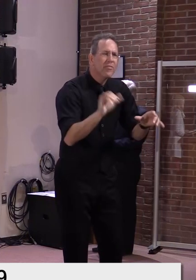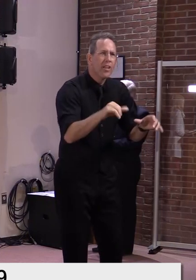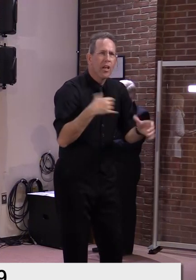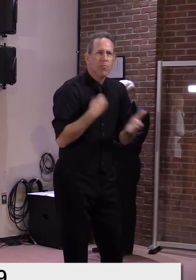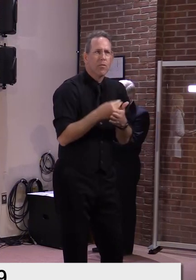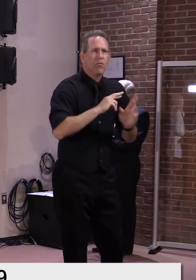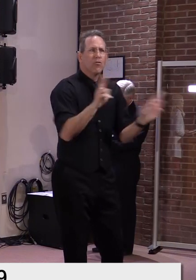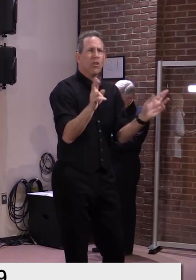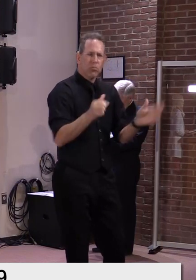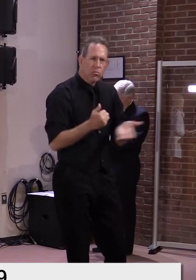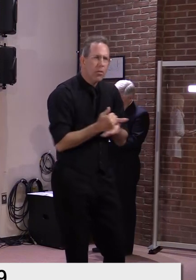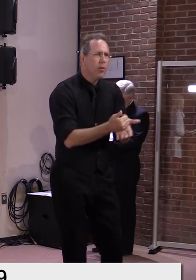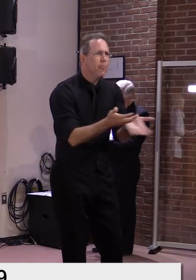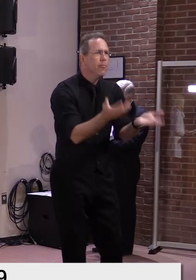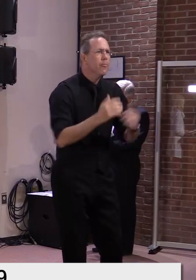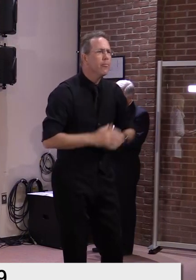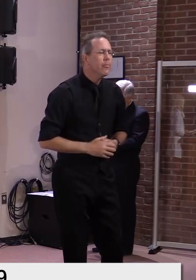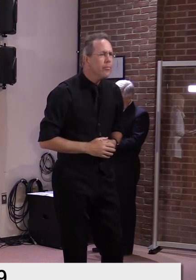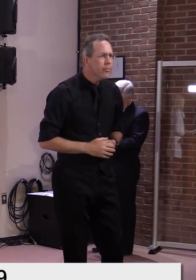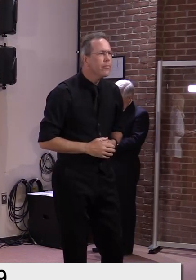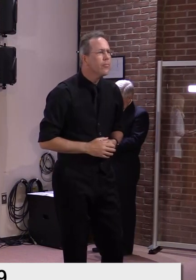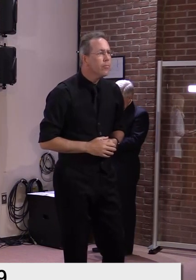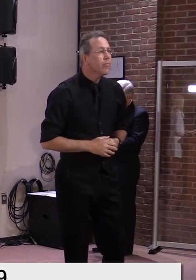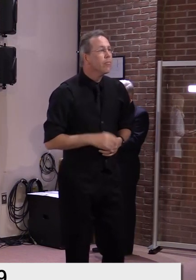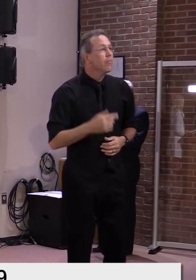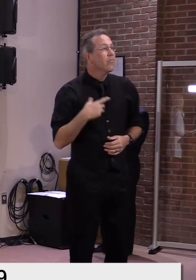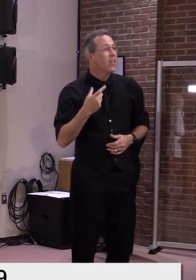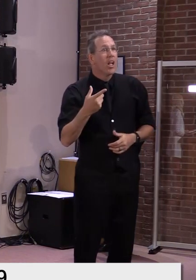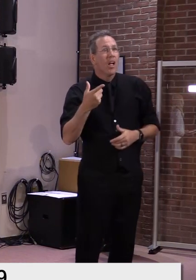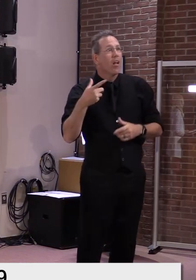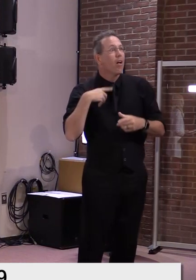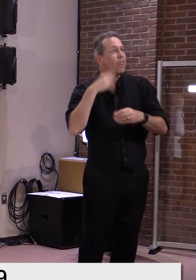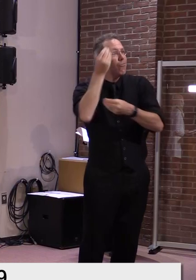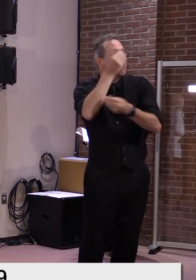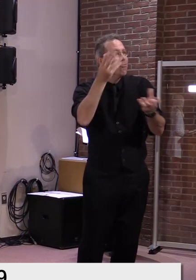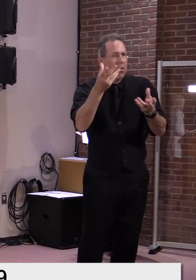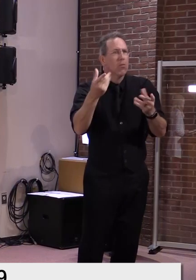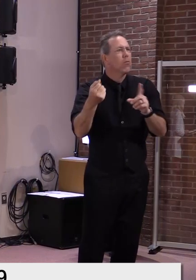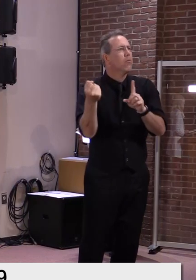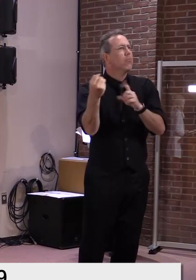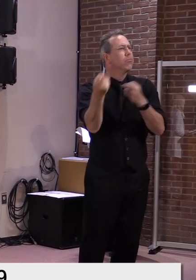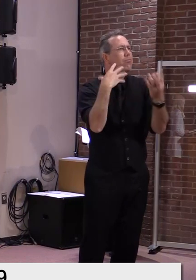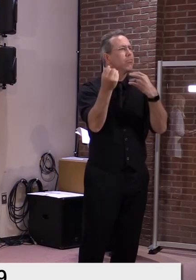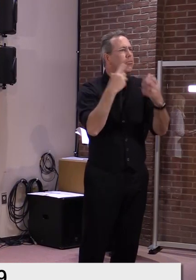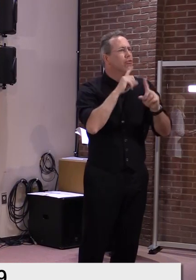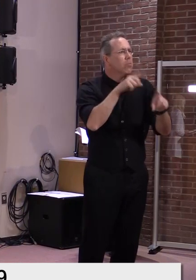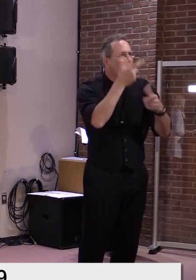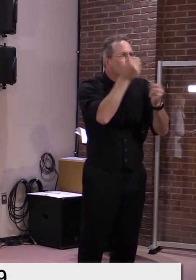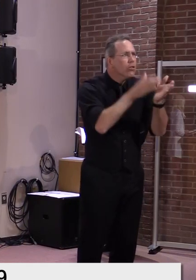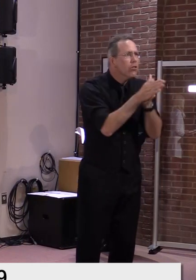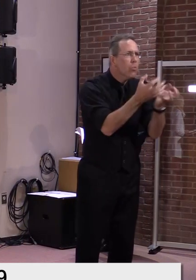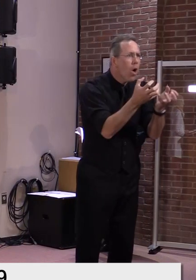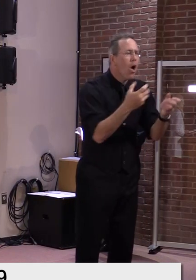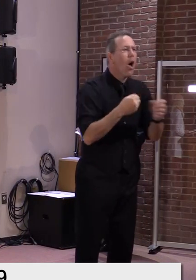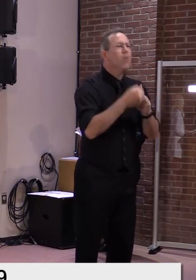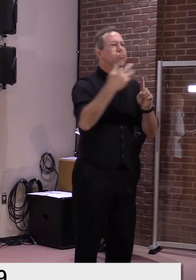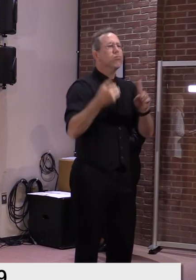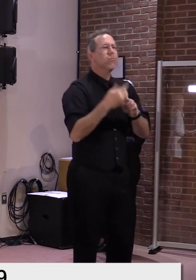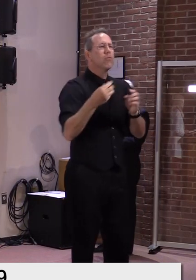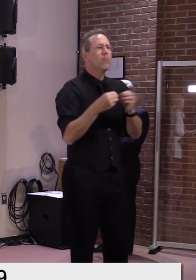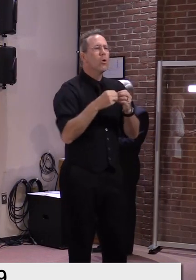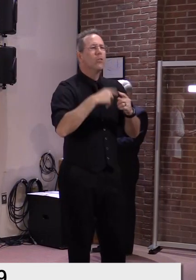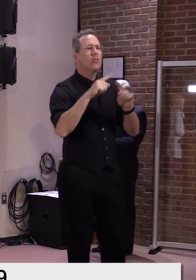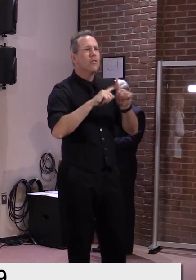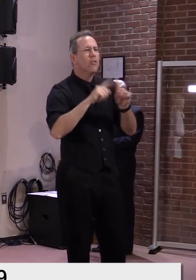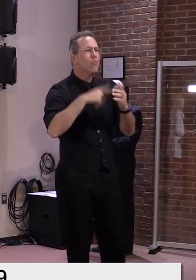this call to expand summer opportunities and programs has been incredible, and we are thrilled by the proposals from communities